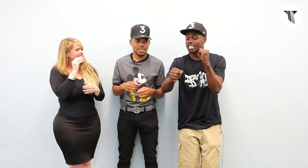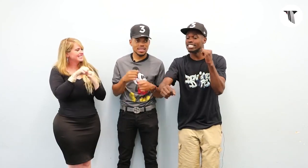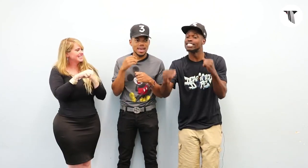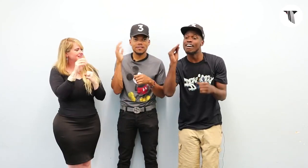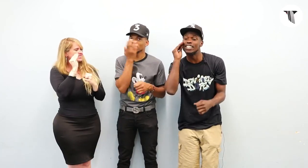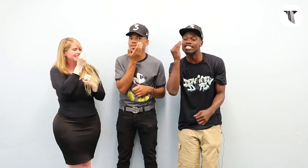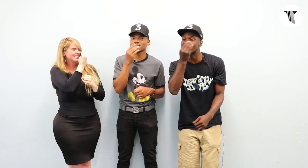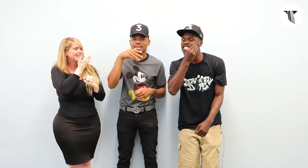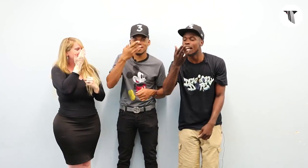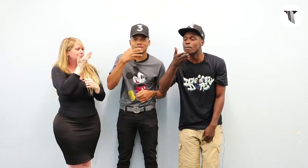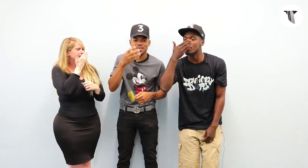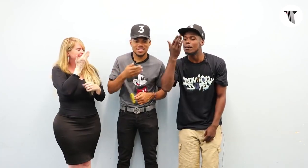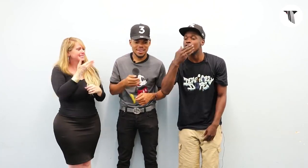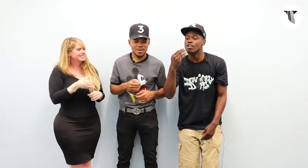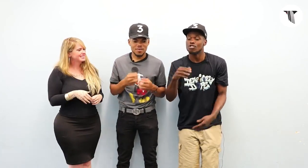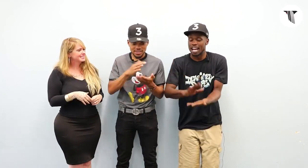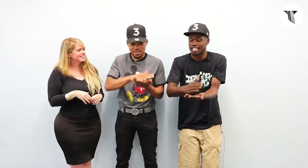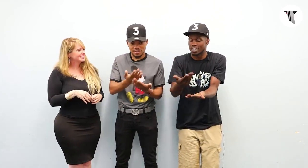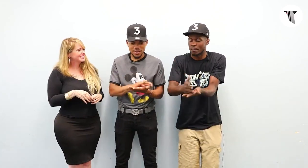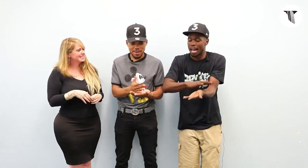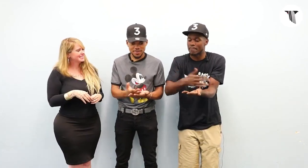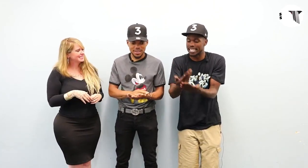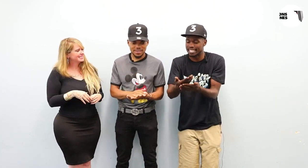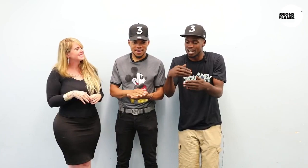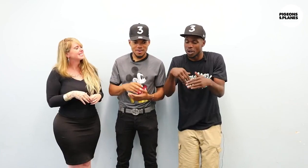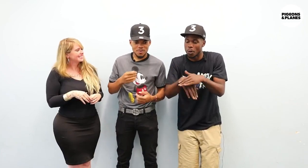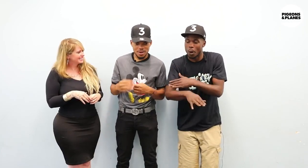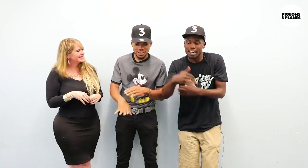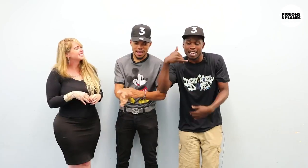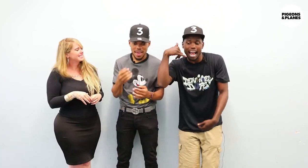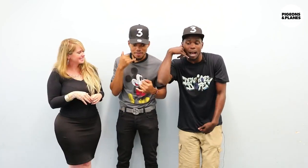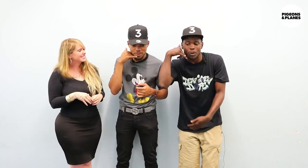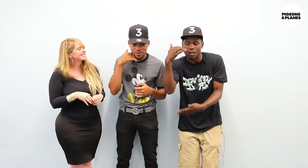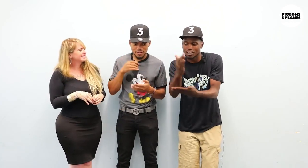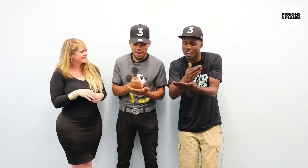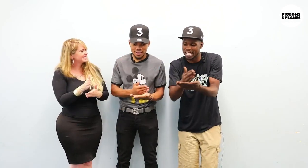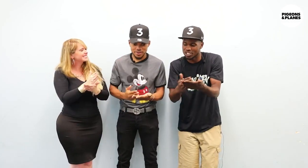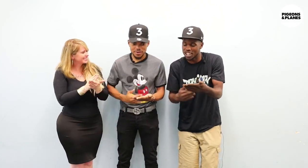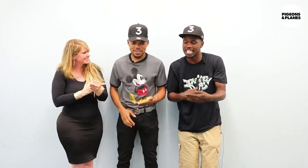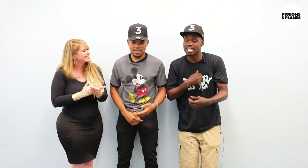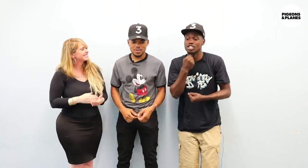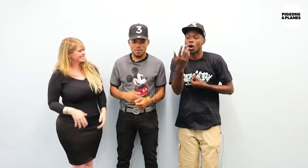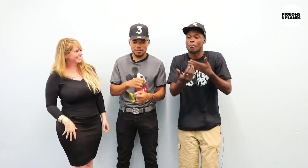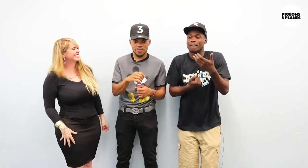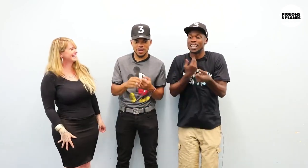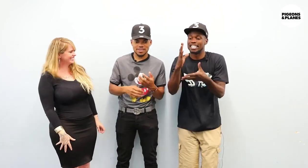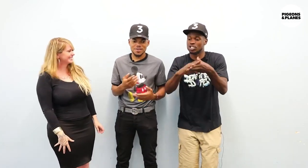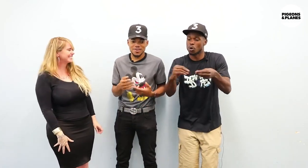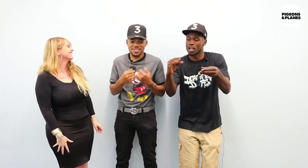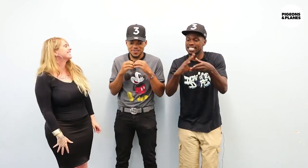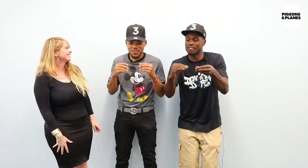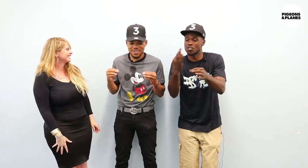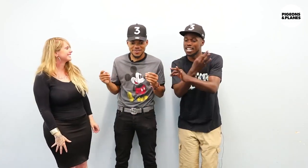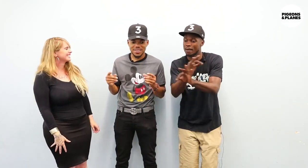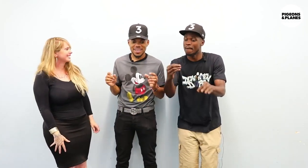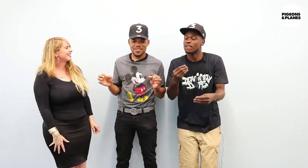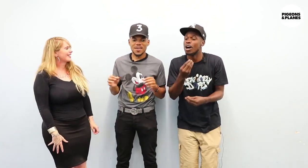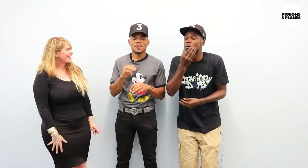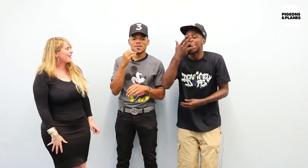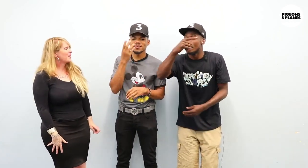of daffodils and chamomile, rice under black beans, walked in an apple with cracked screens and told prophetic stories of freedom. Found warmth in